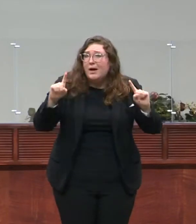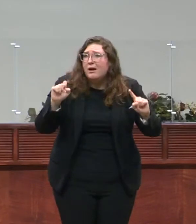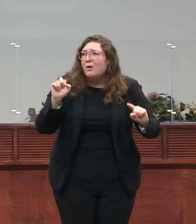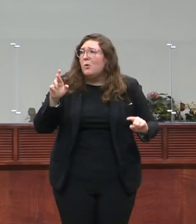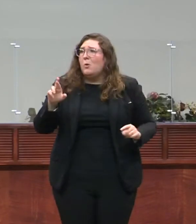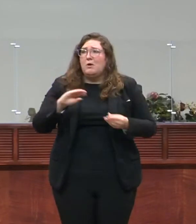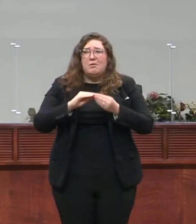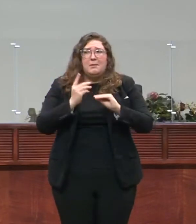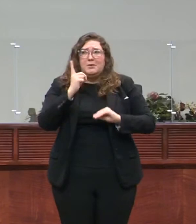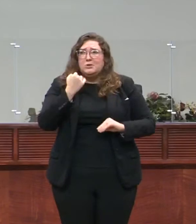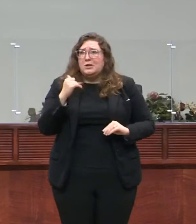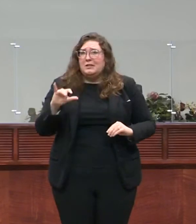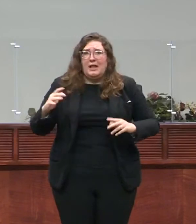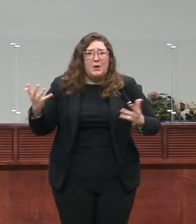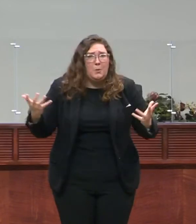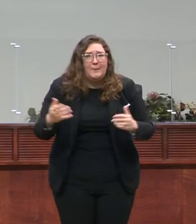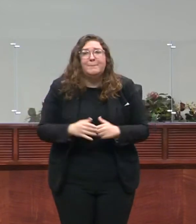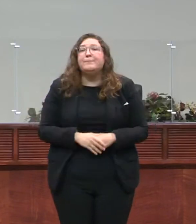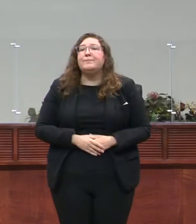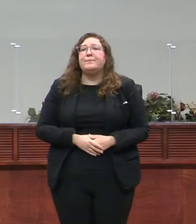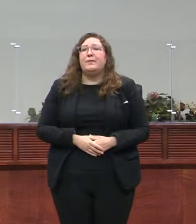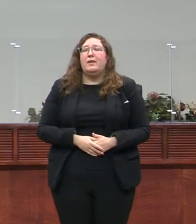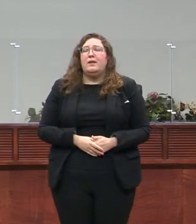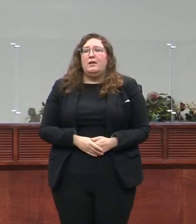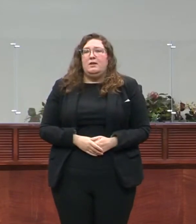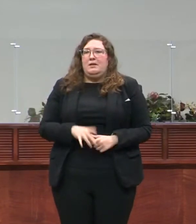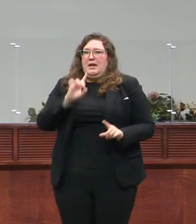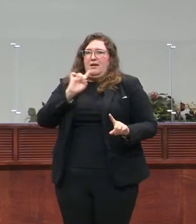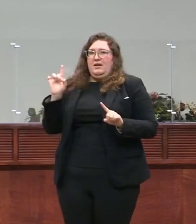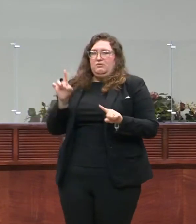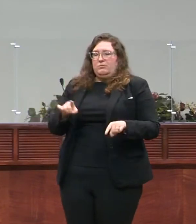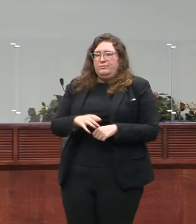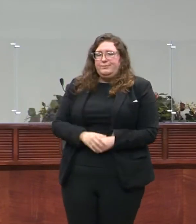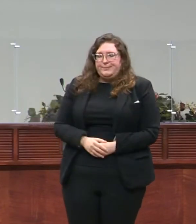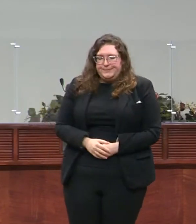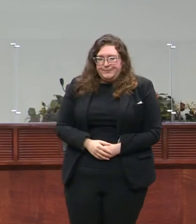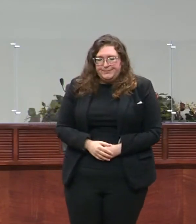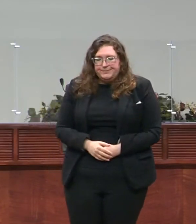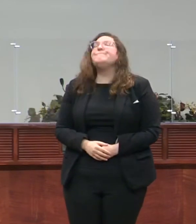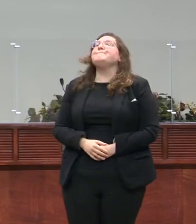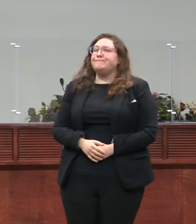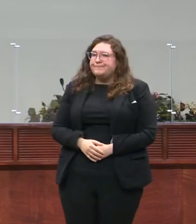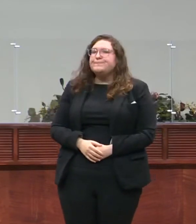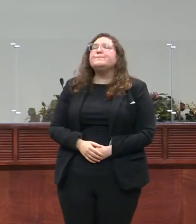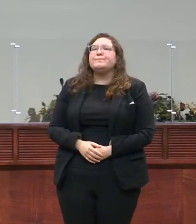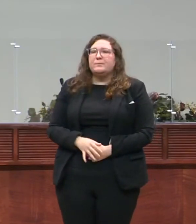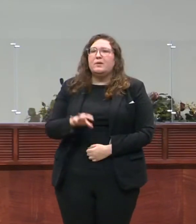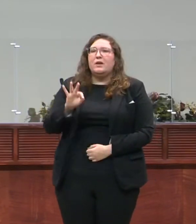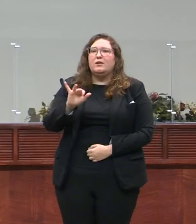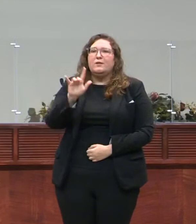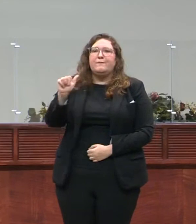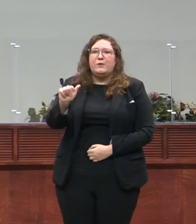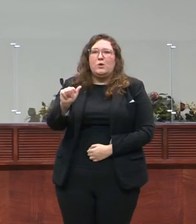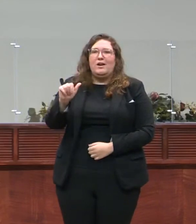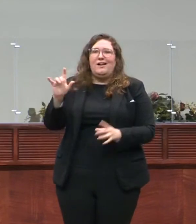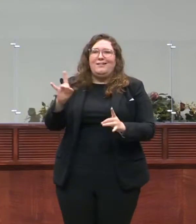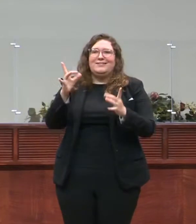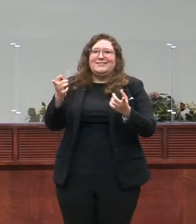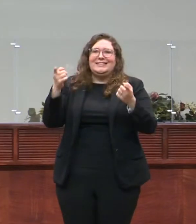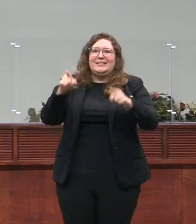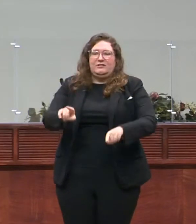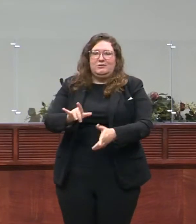You mean the cooling units or what have you? Yes, the Florida Disaster Medical